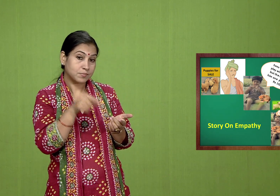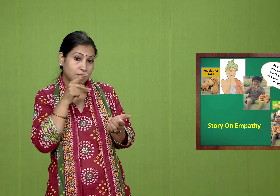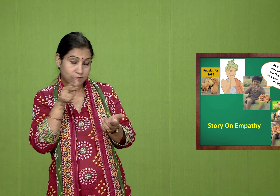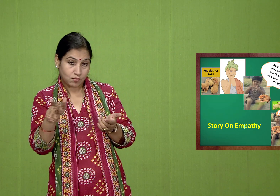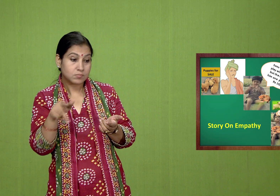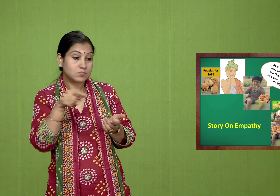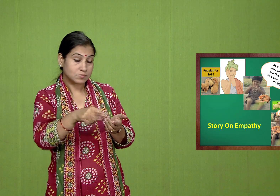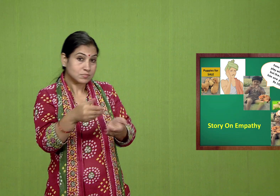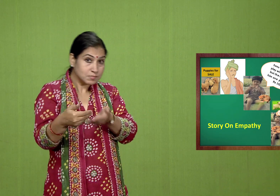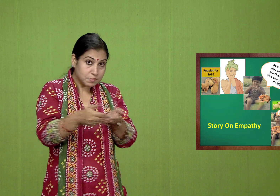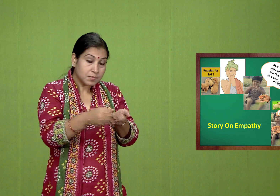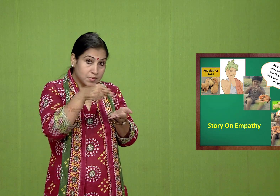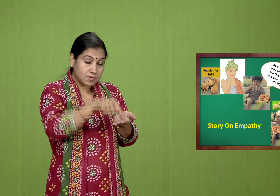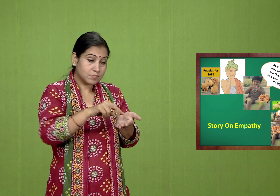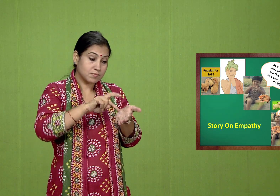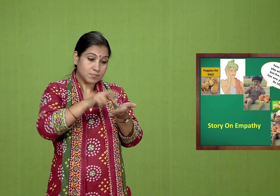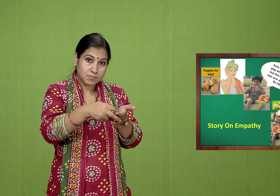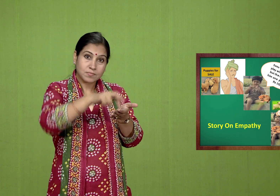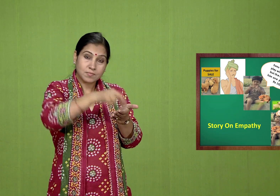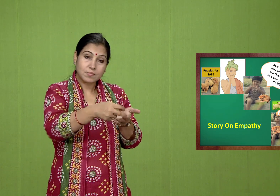him since it had a limp.